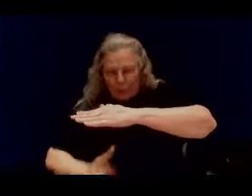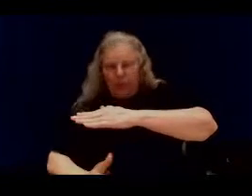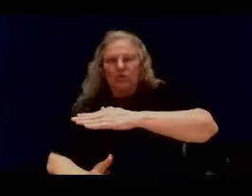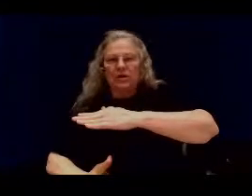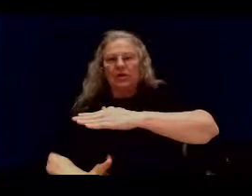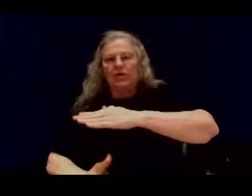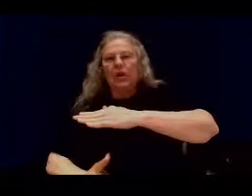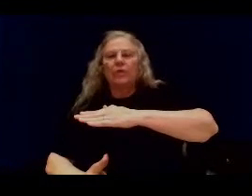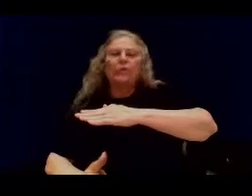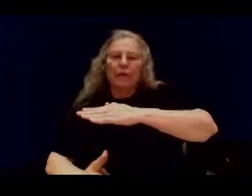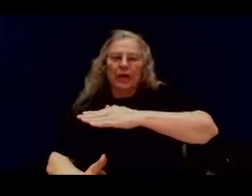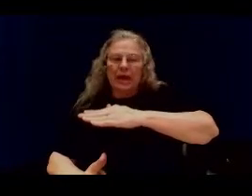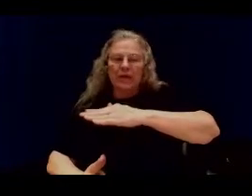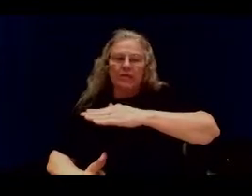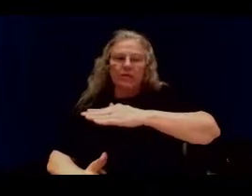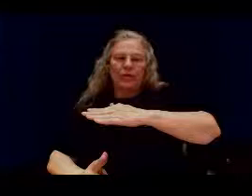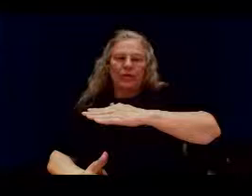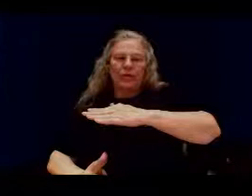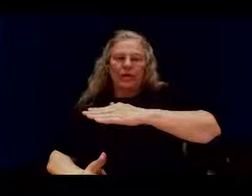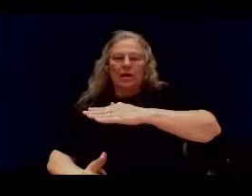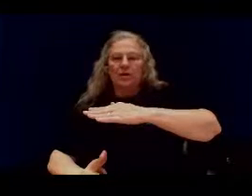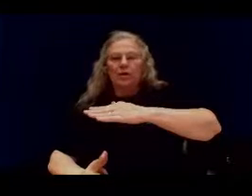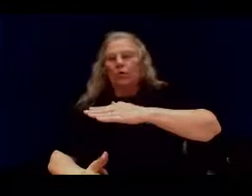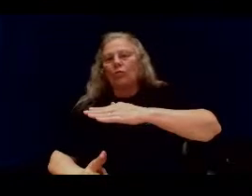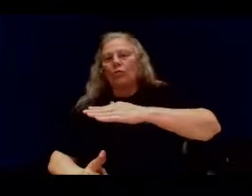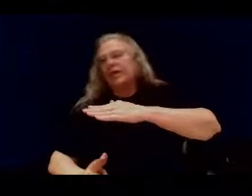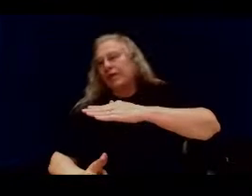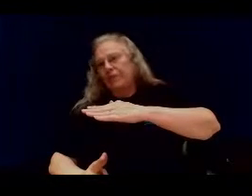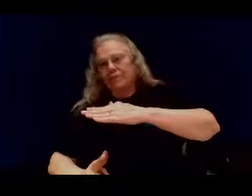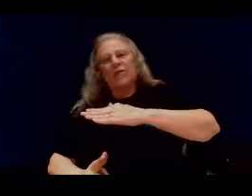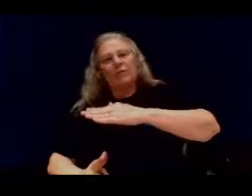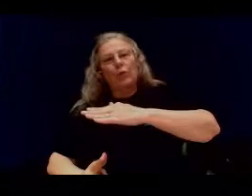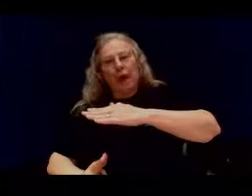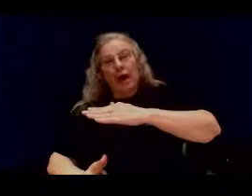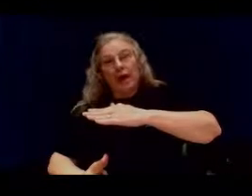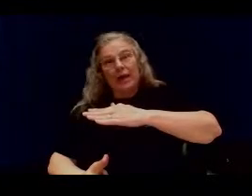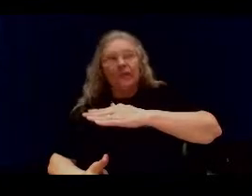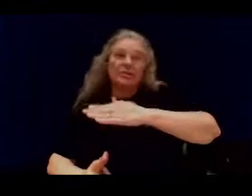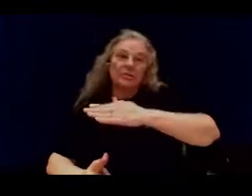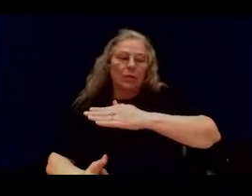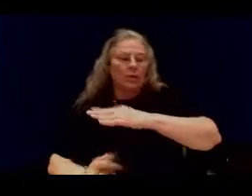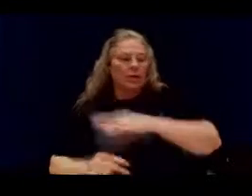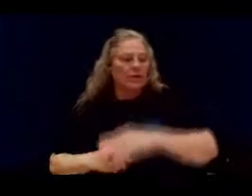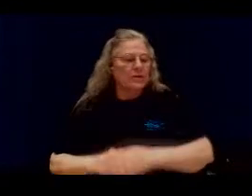bring yourself underneath so that you don't think of yourself more highly than someone else.